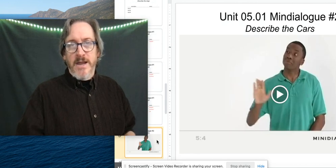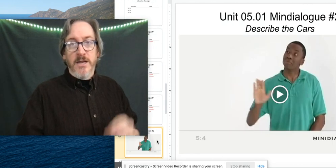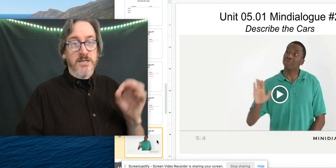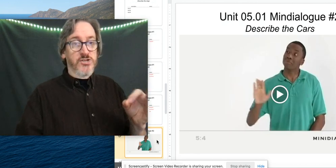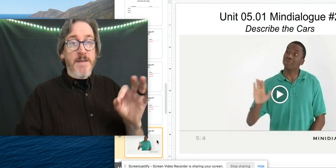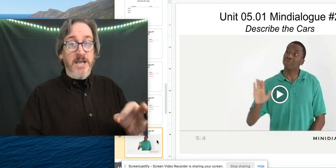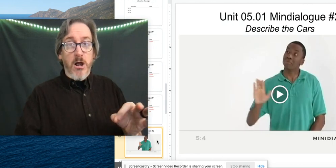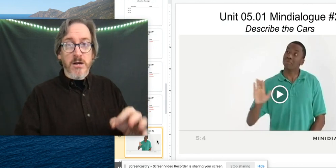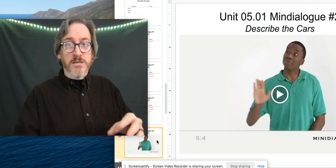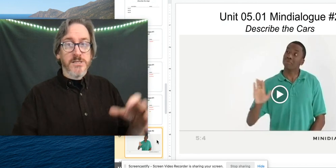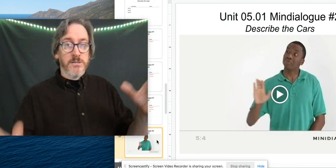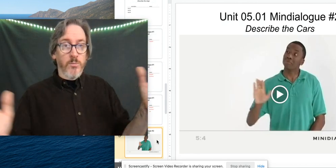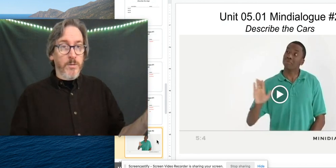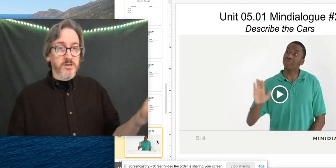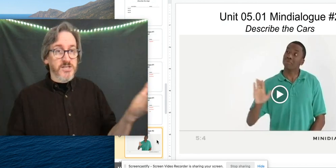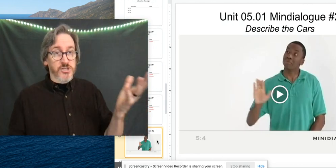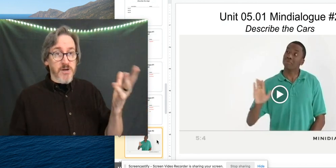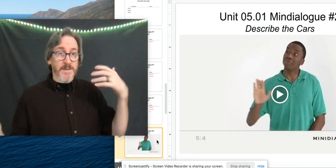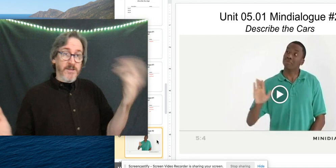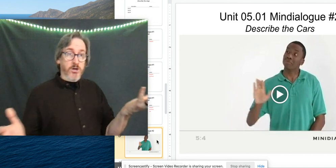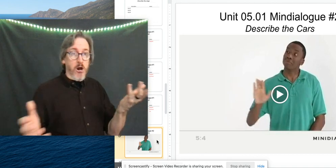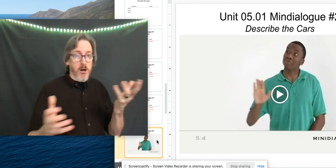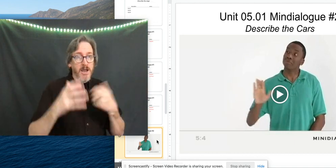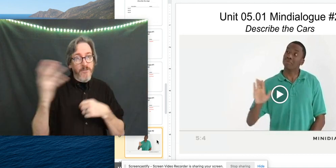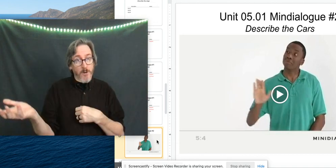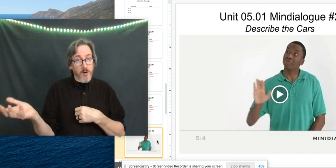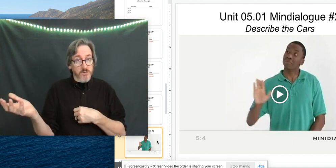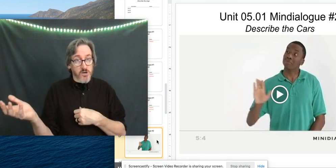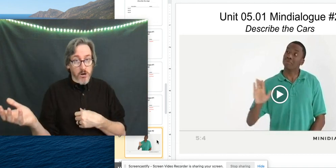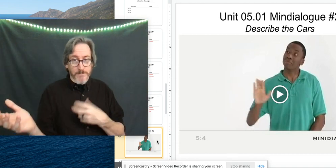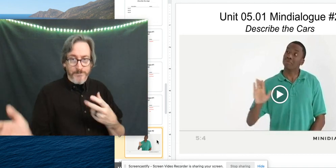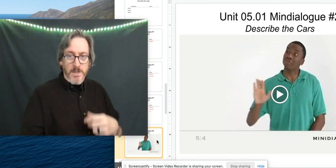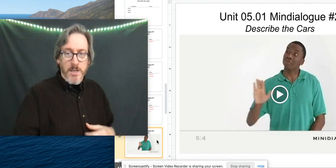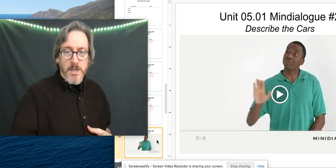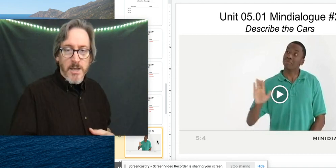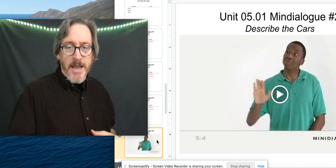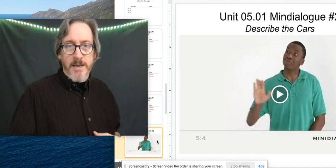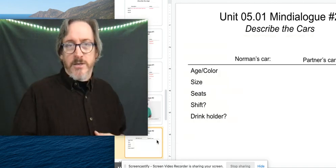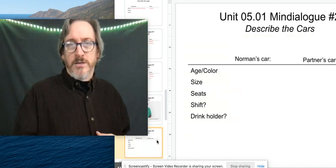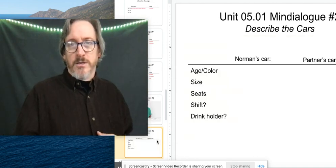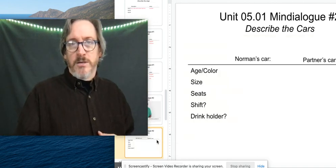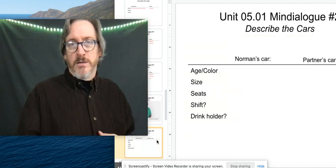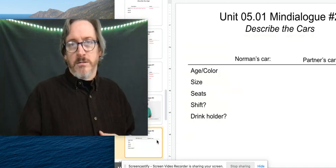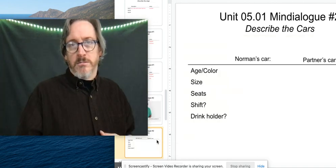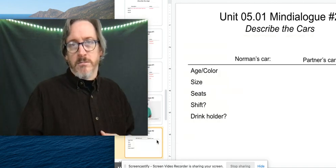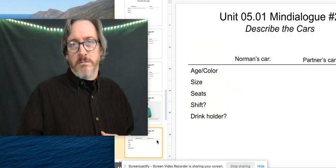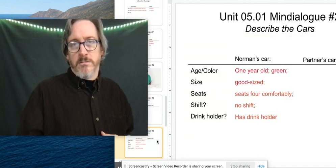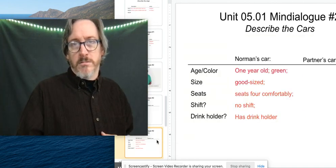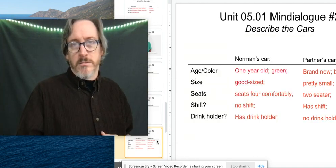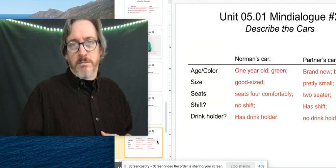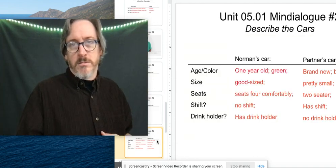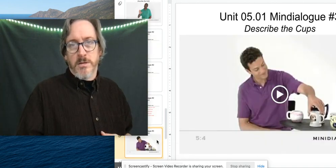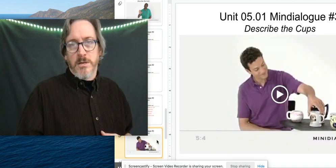And then describing cars, one person describing their car and their partner's car. And